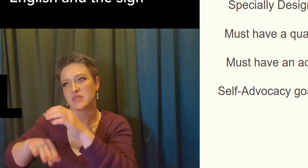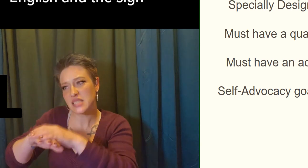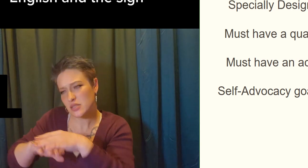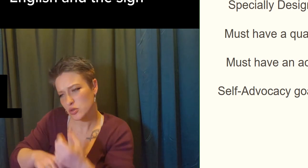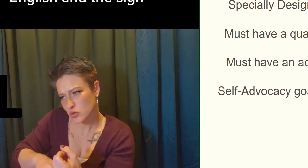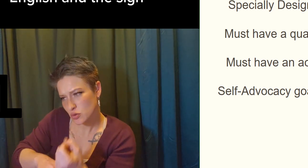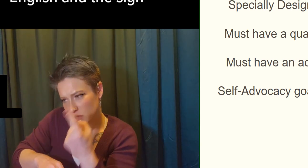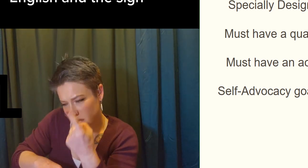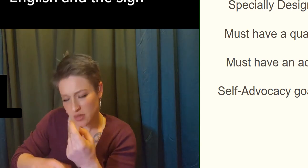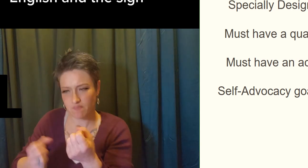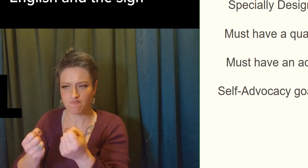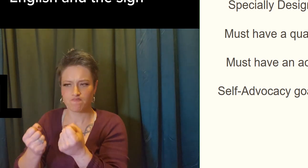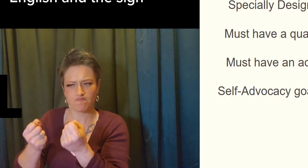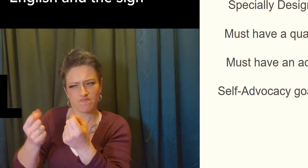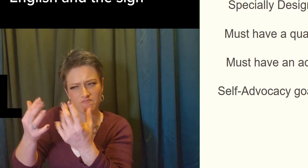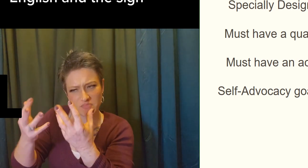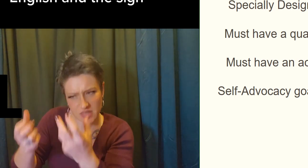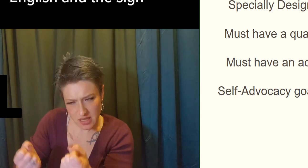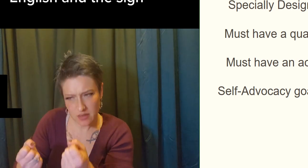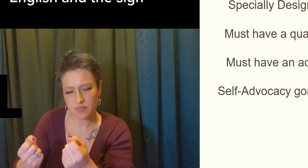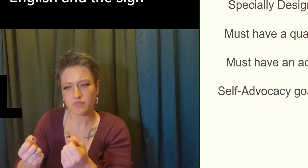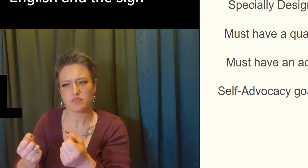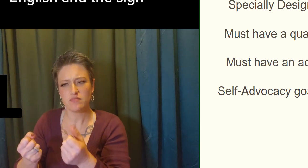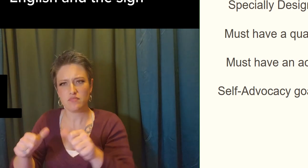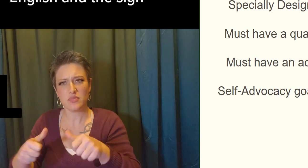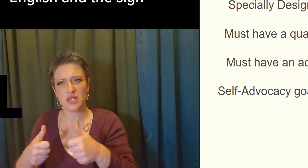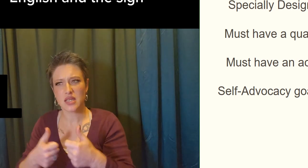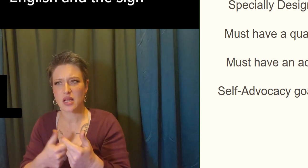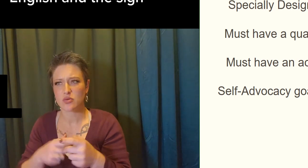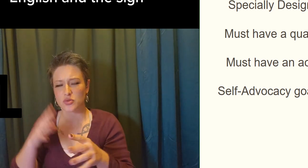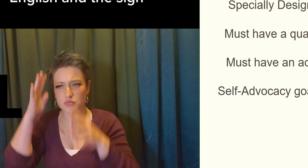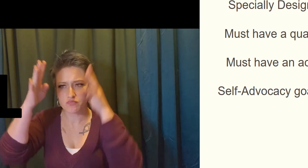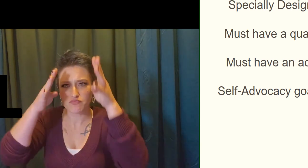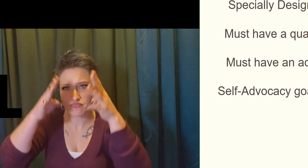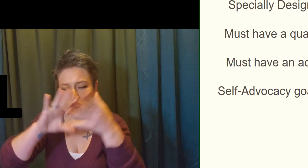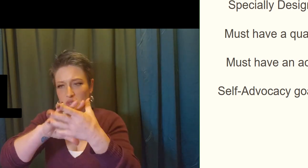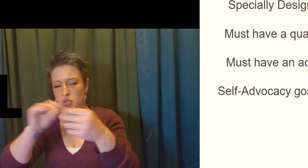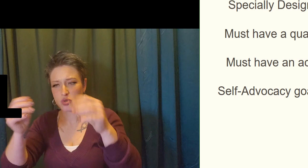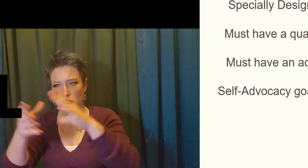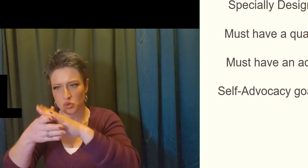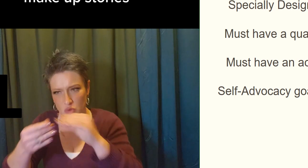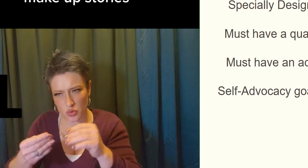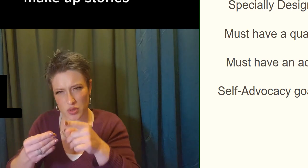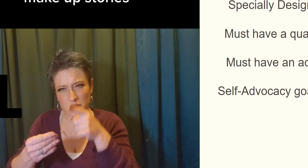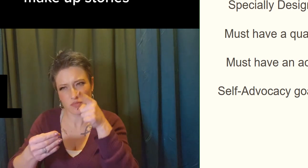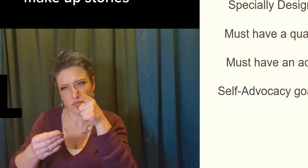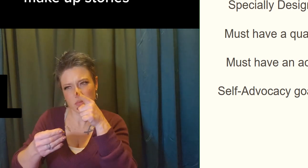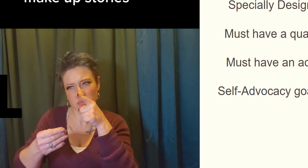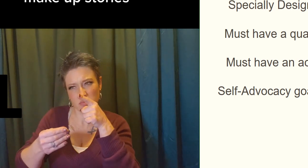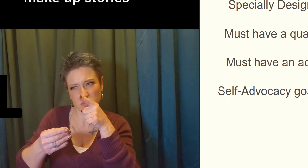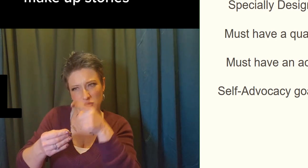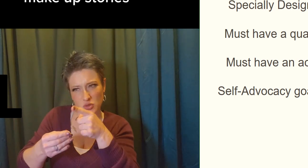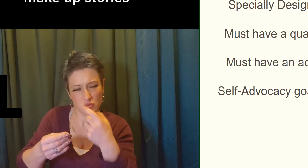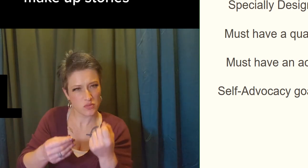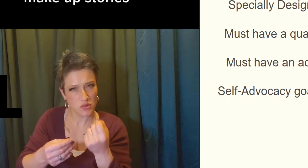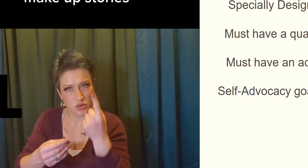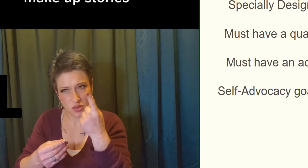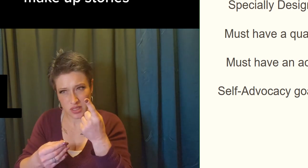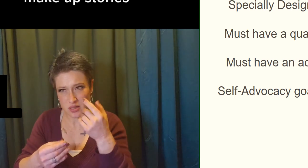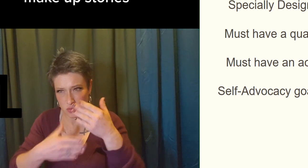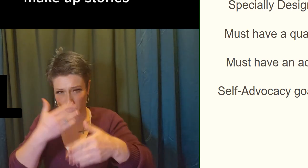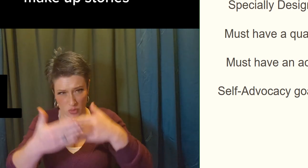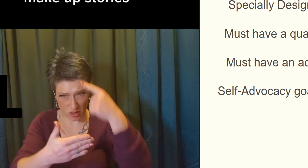to work on vocabulary, the English and the sign, and to see whether they